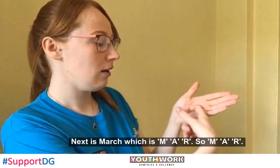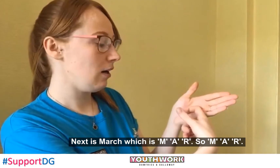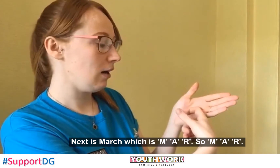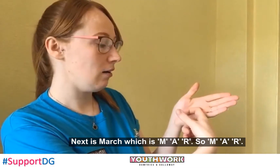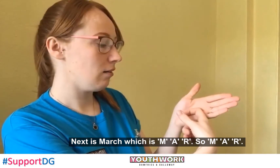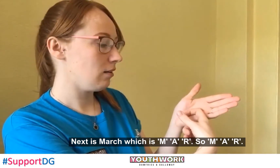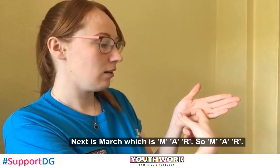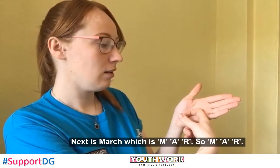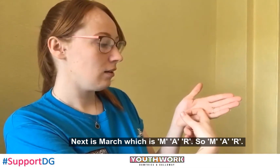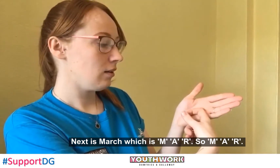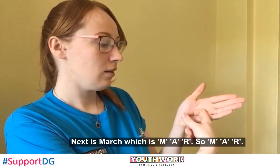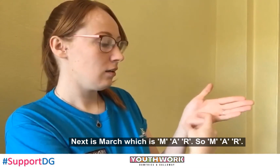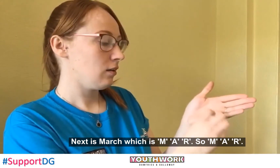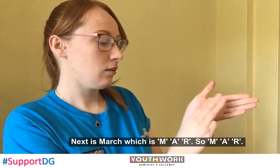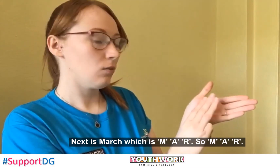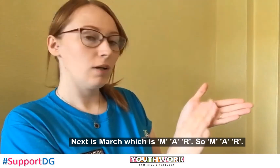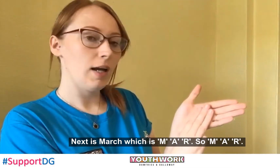M-A-I. So